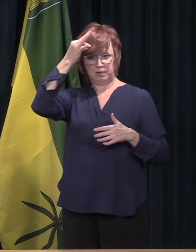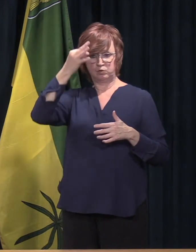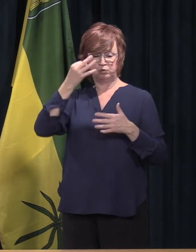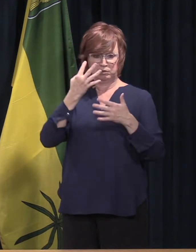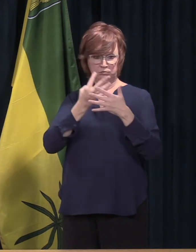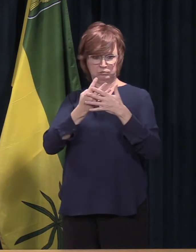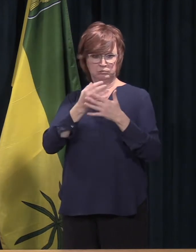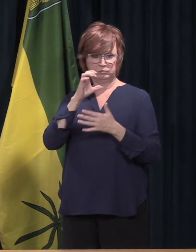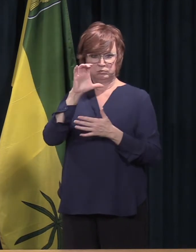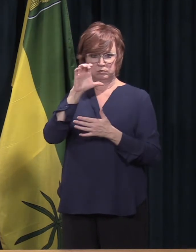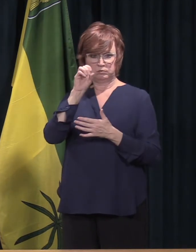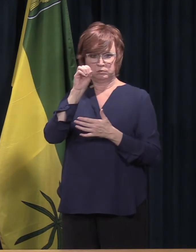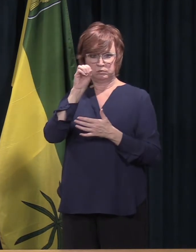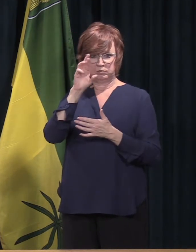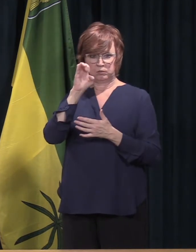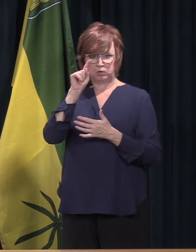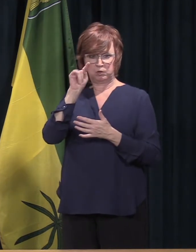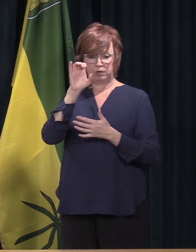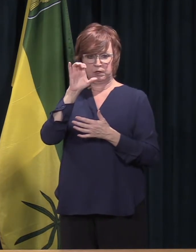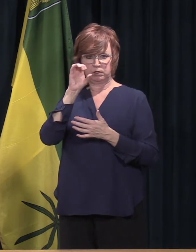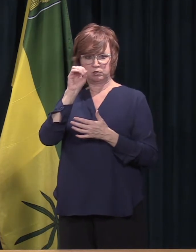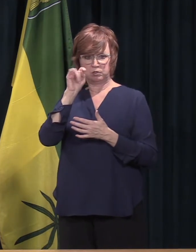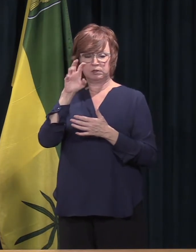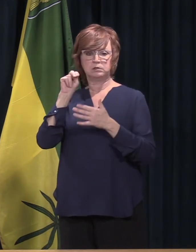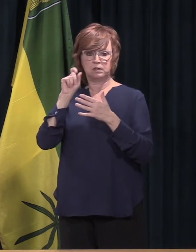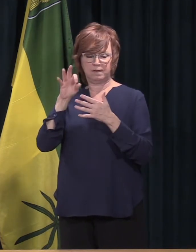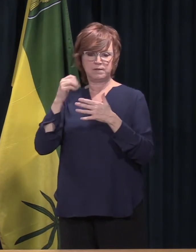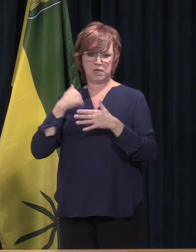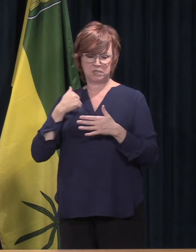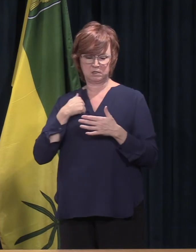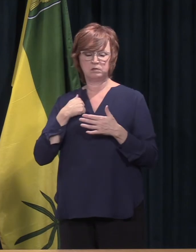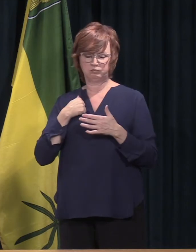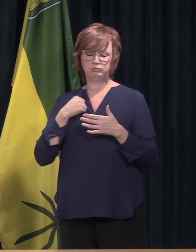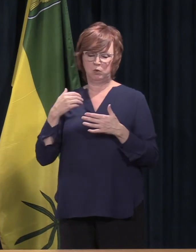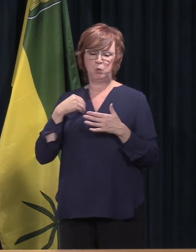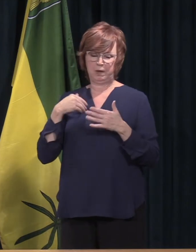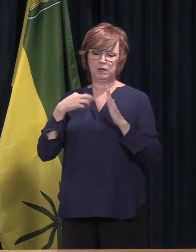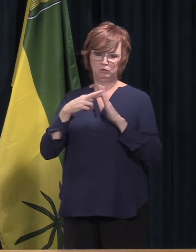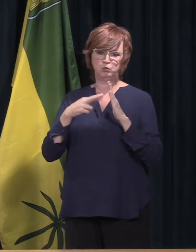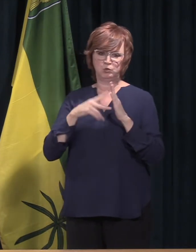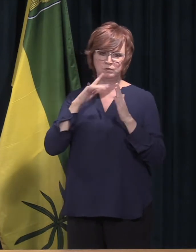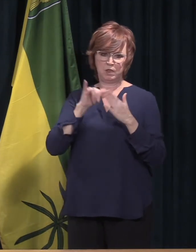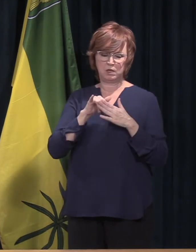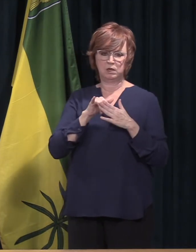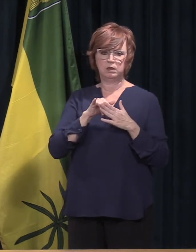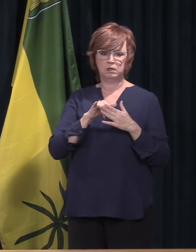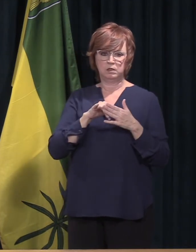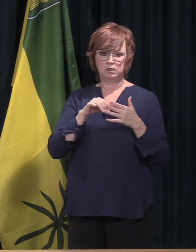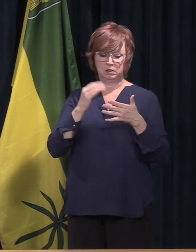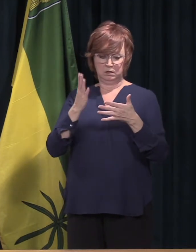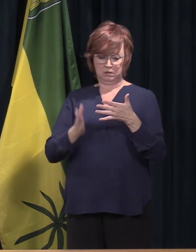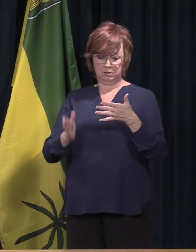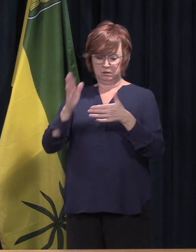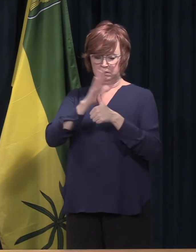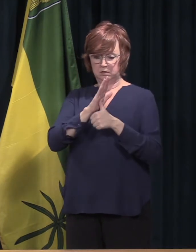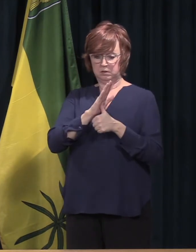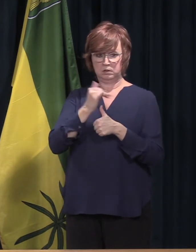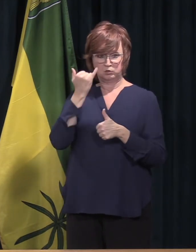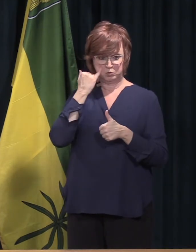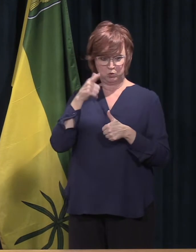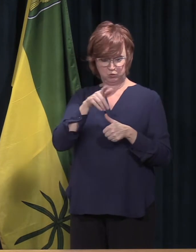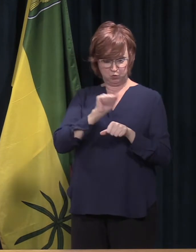institutional settings need to have precautions in place, which include that if you are someone who works in that